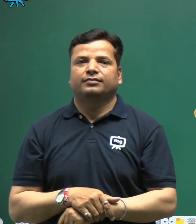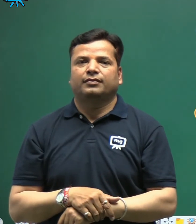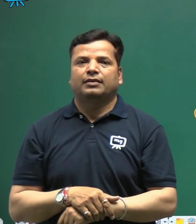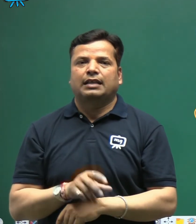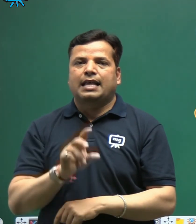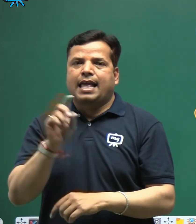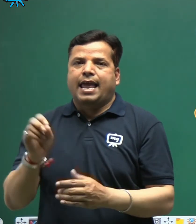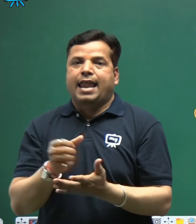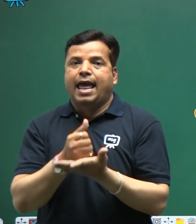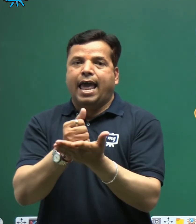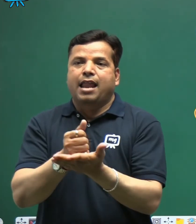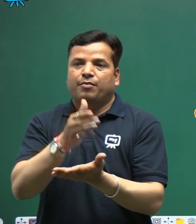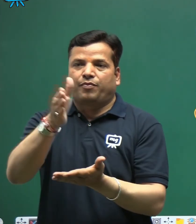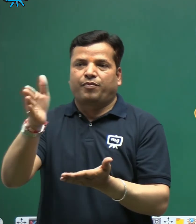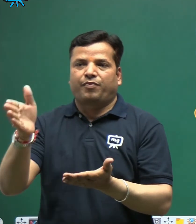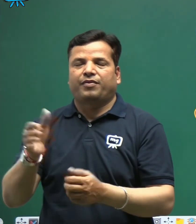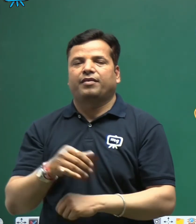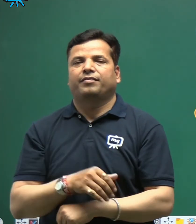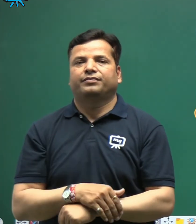and help them